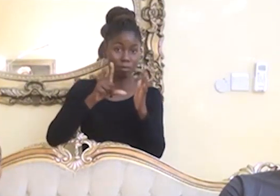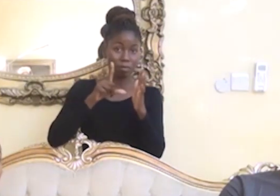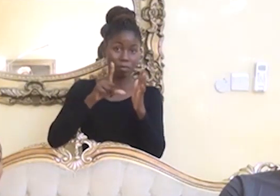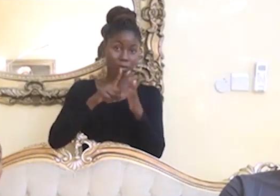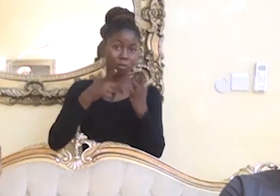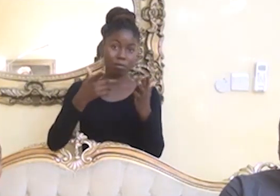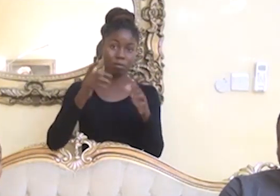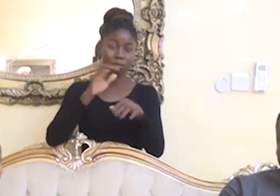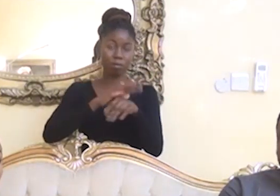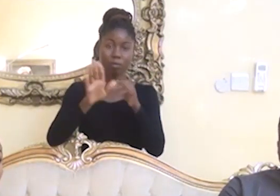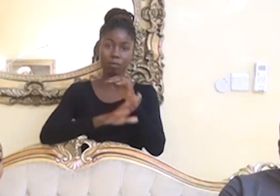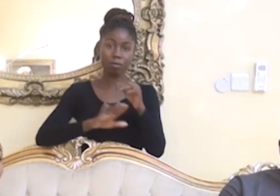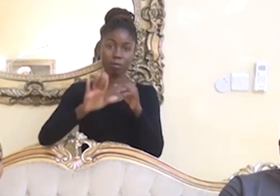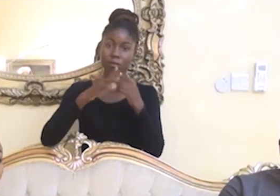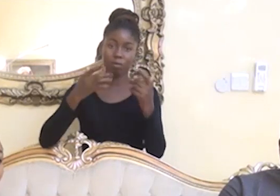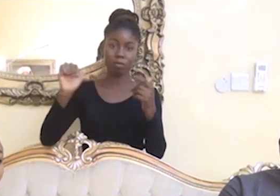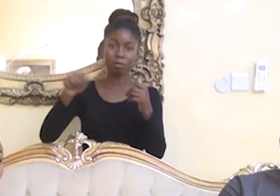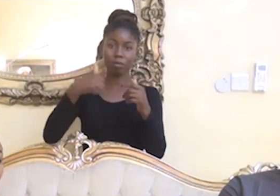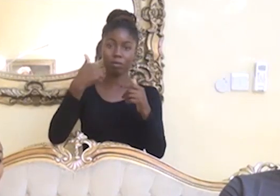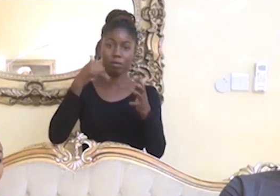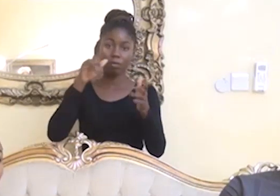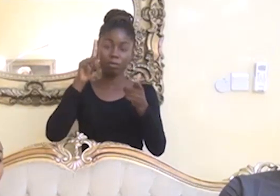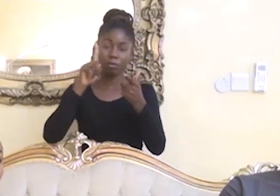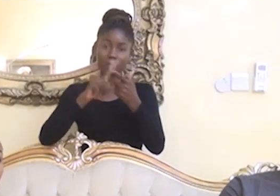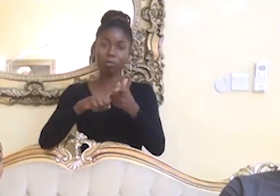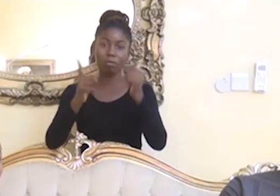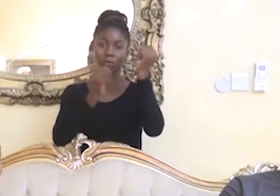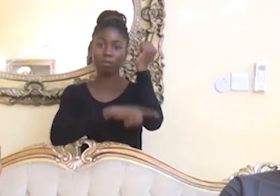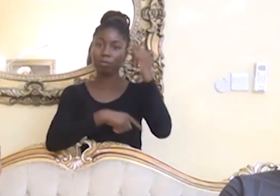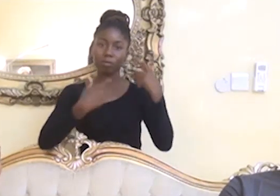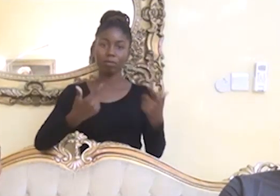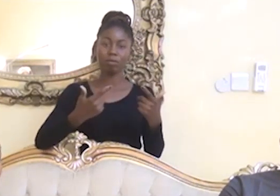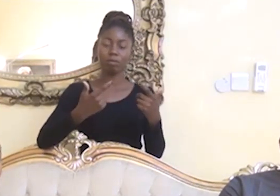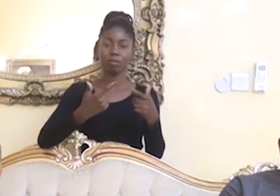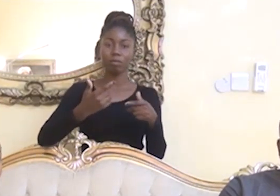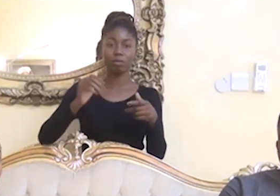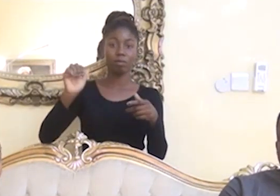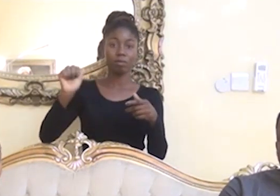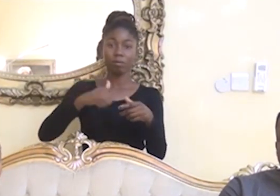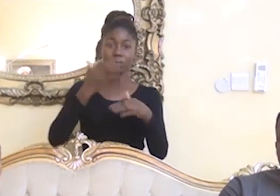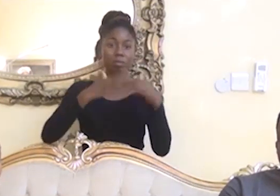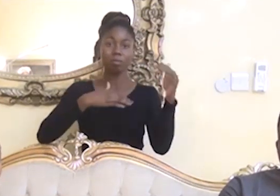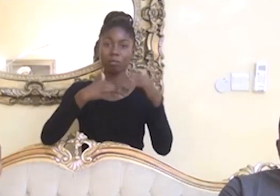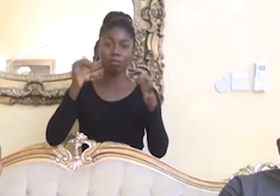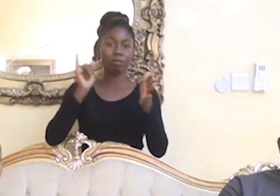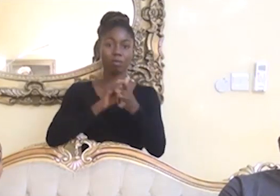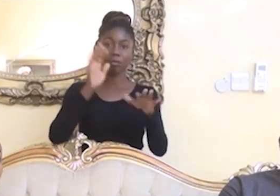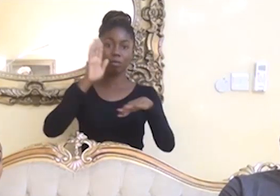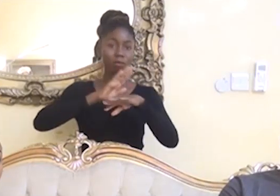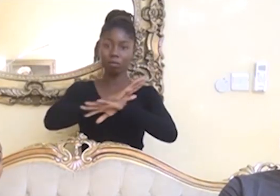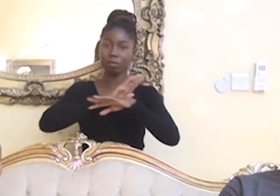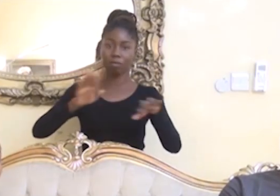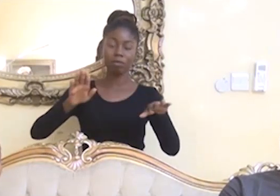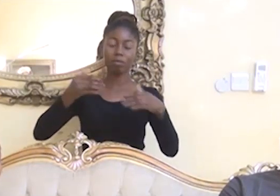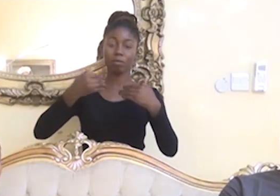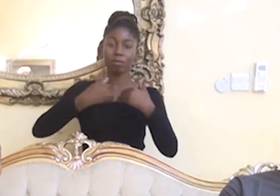design or approval of building that doesn't have all the necessary things